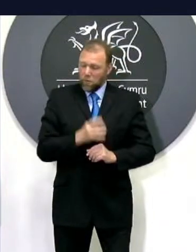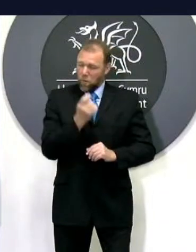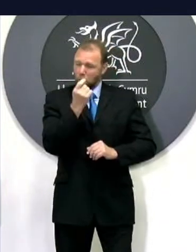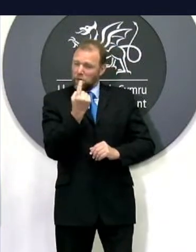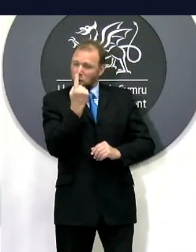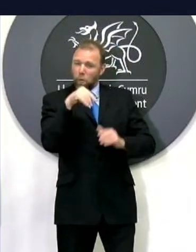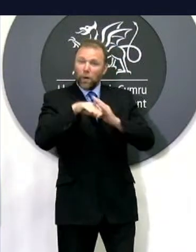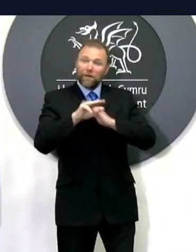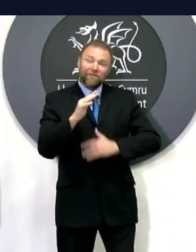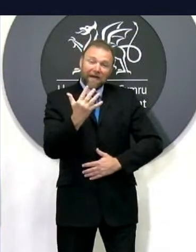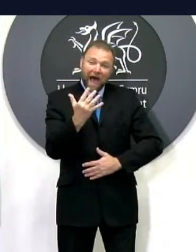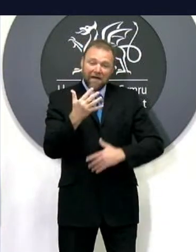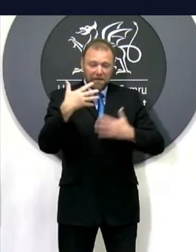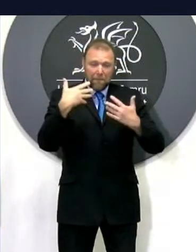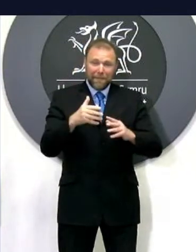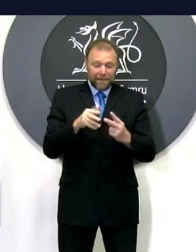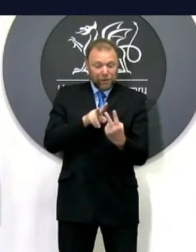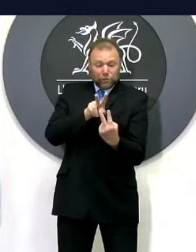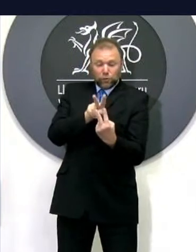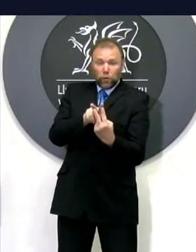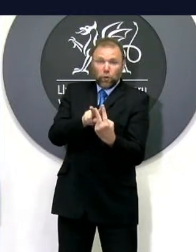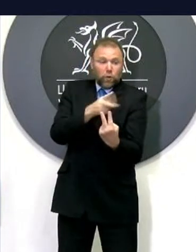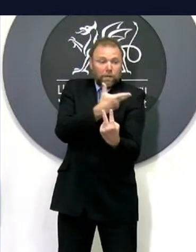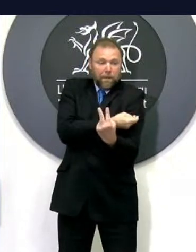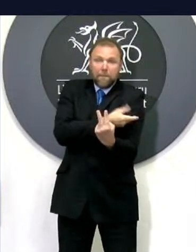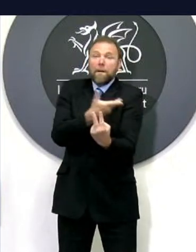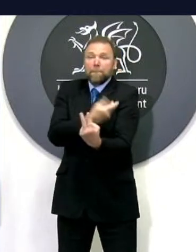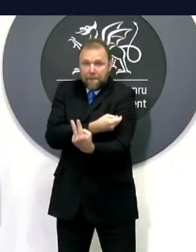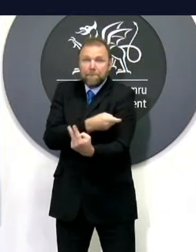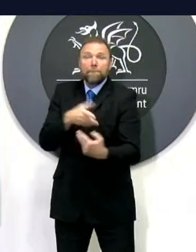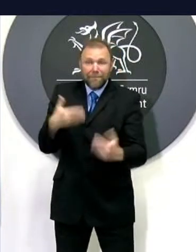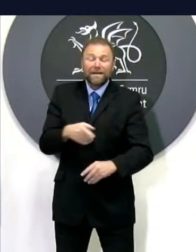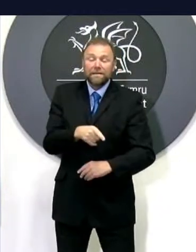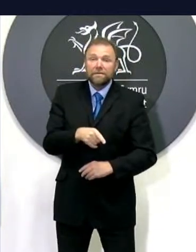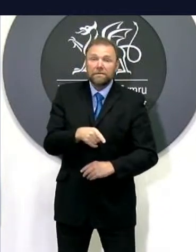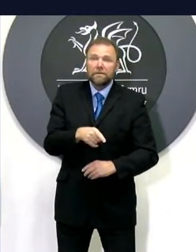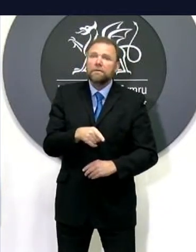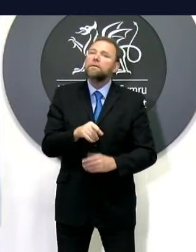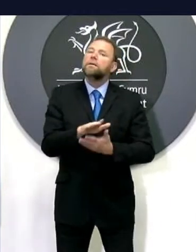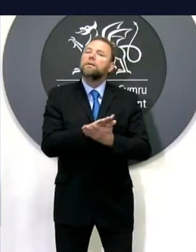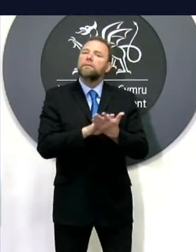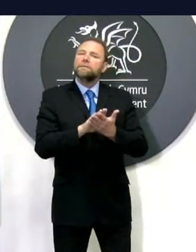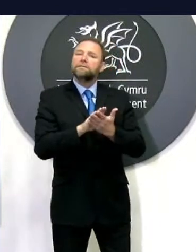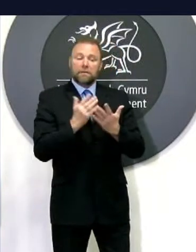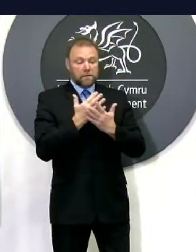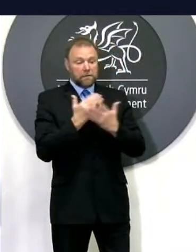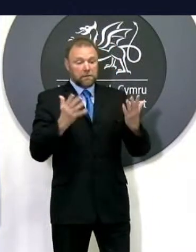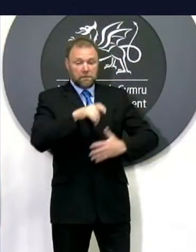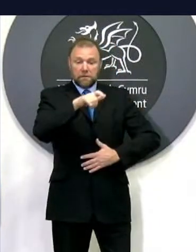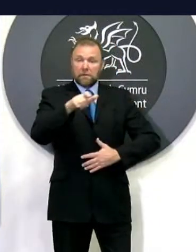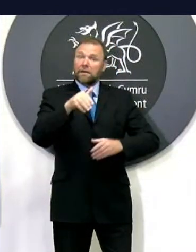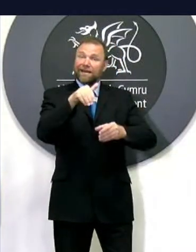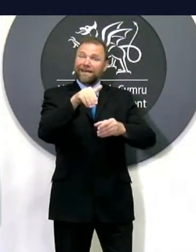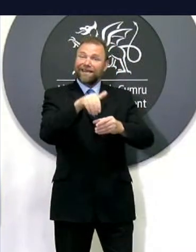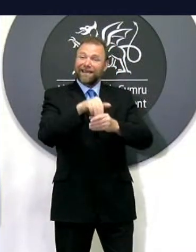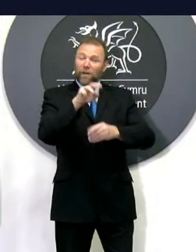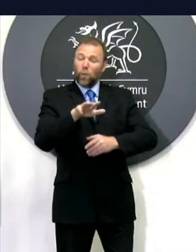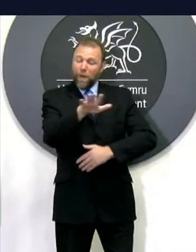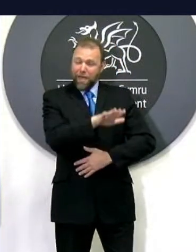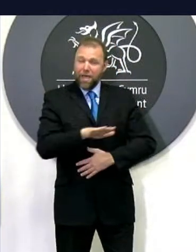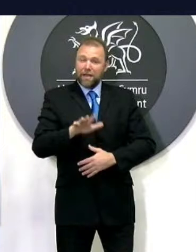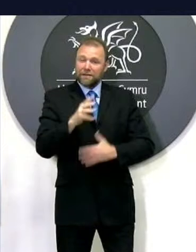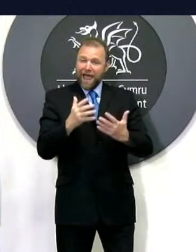the 2-dose take-up, that the number of people in Wales who've received that second dose of the